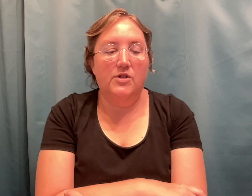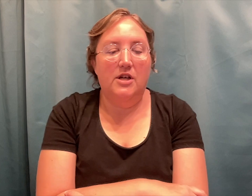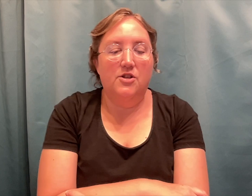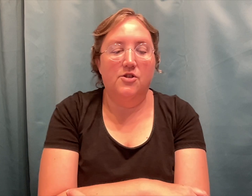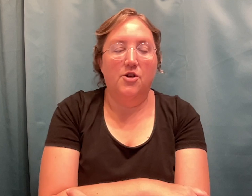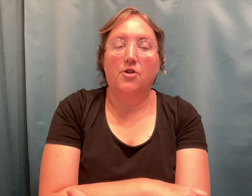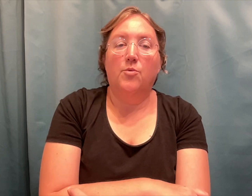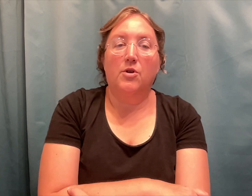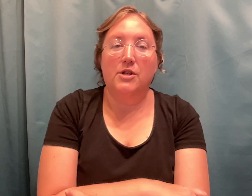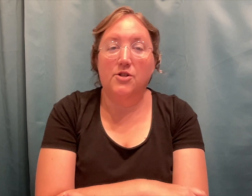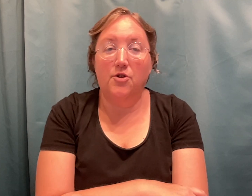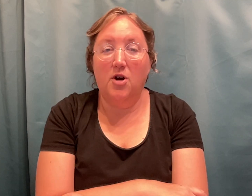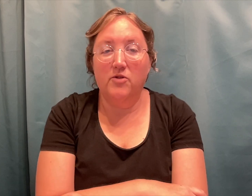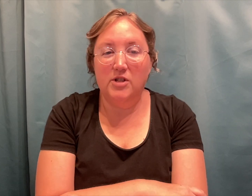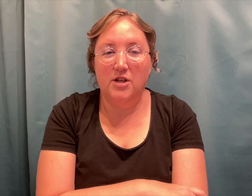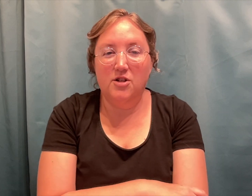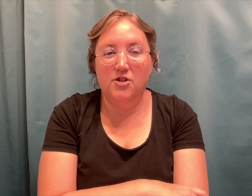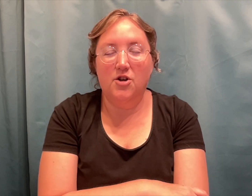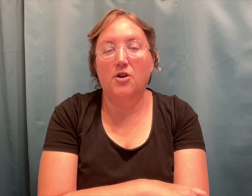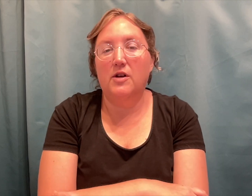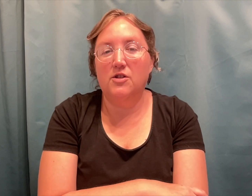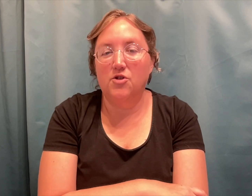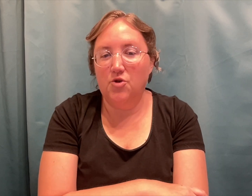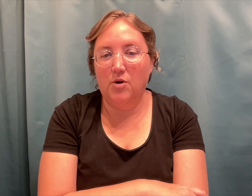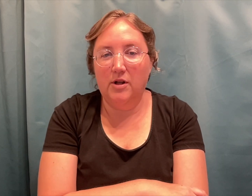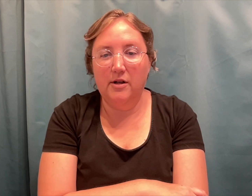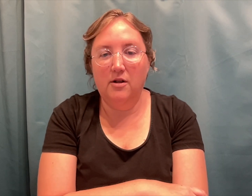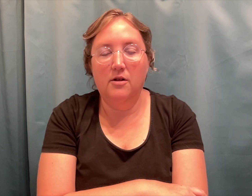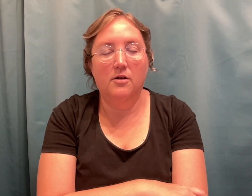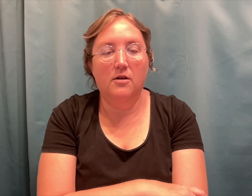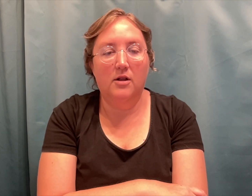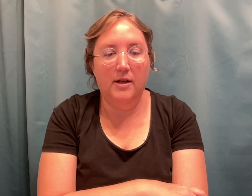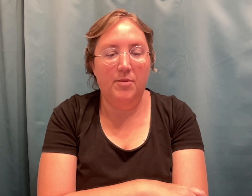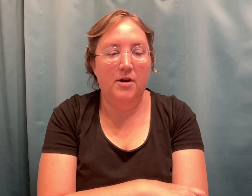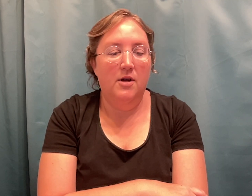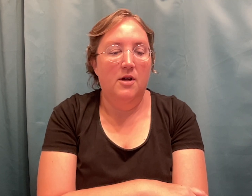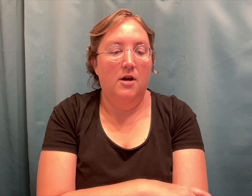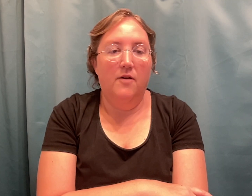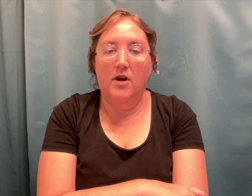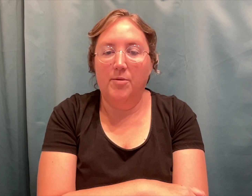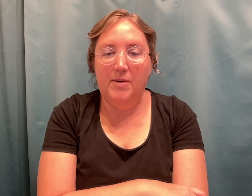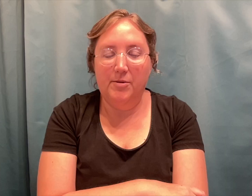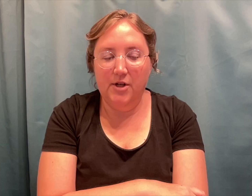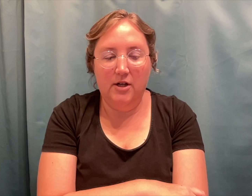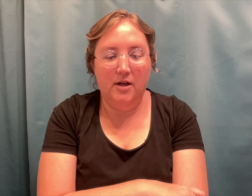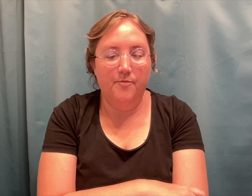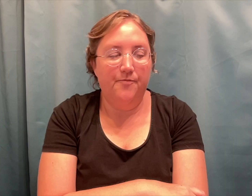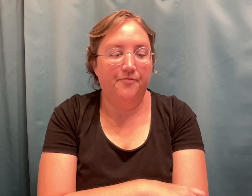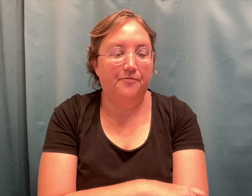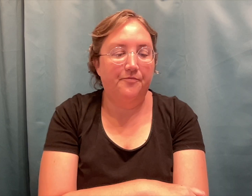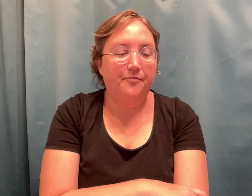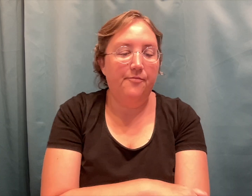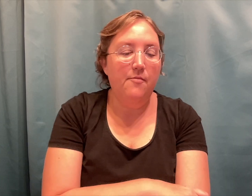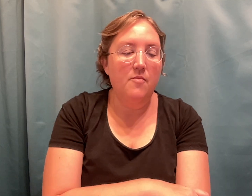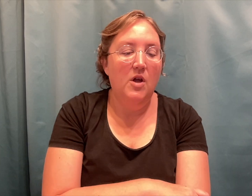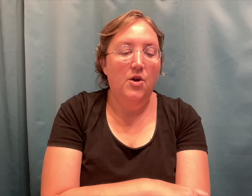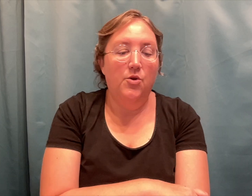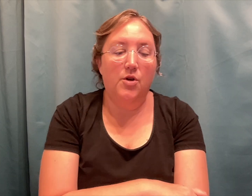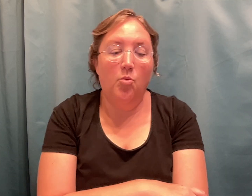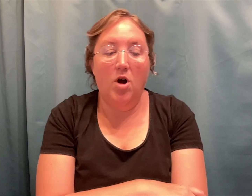Conversation starter worksheet. So your conversation starter is a short little clip of a couple people talking. You can watch